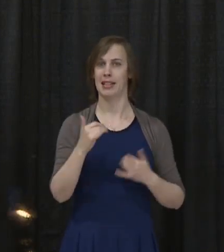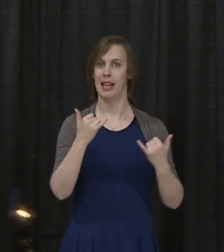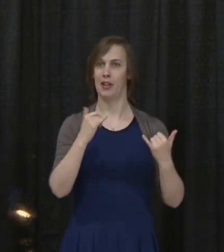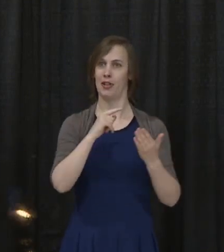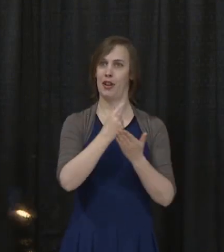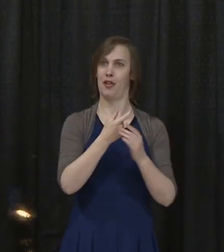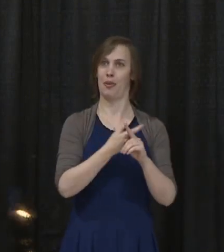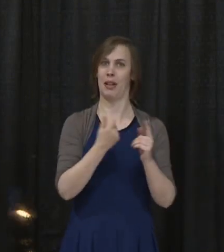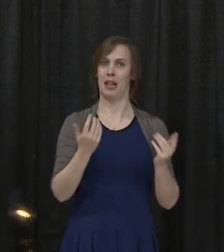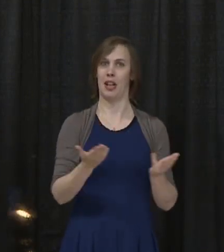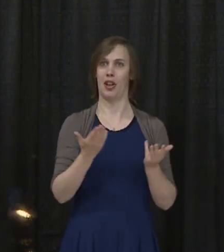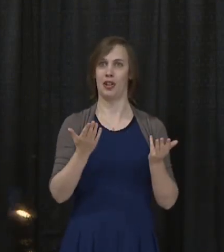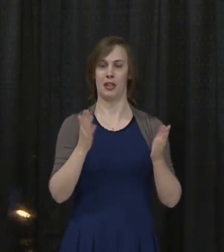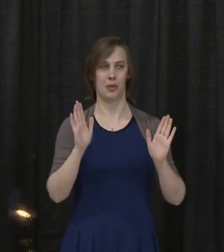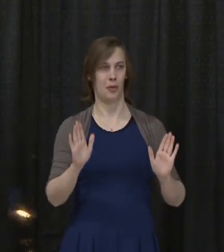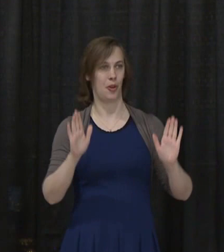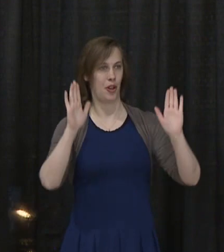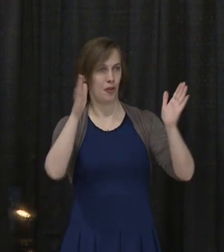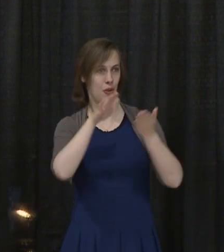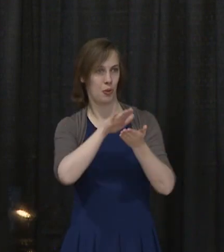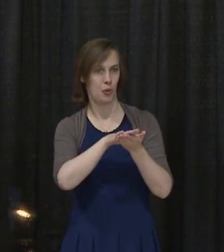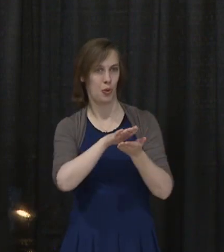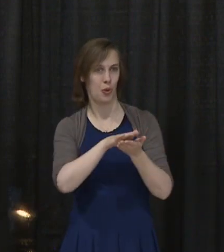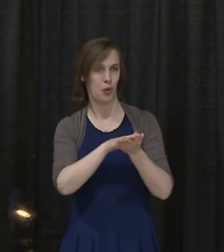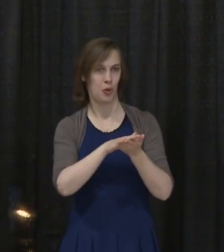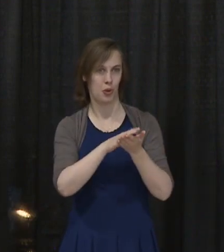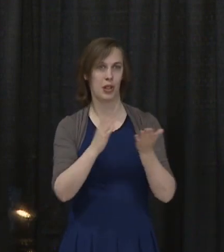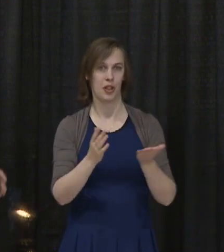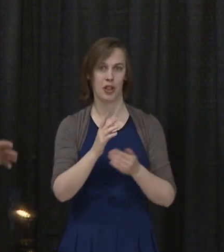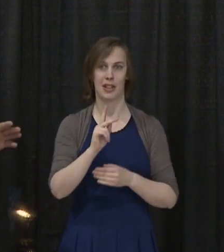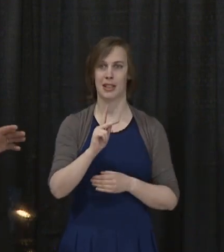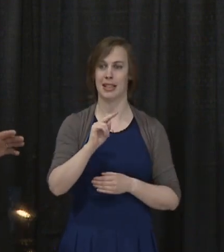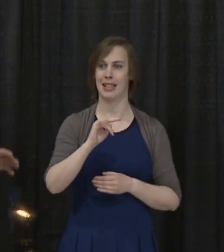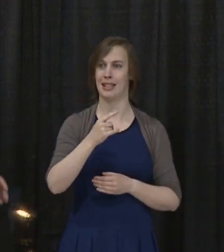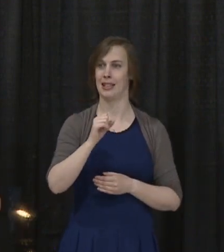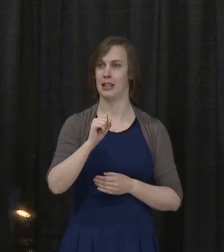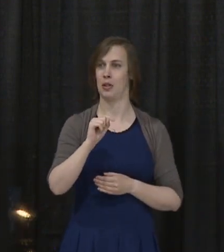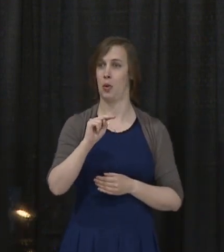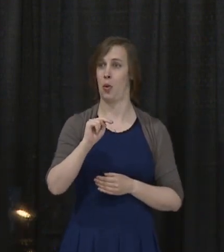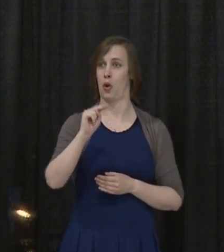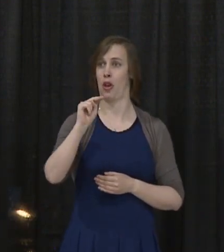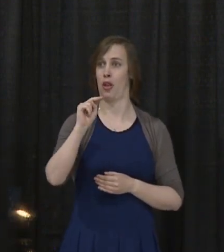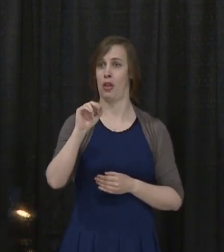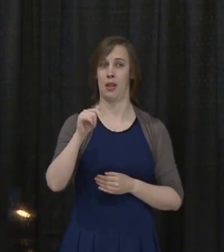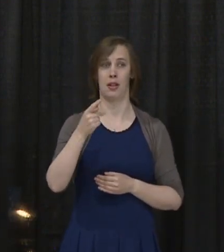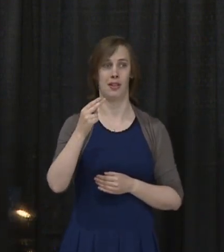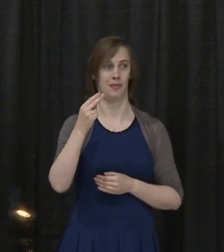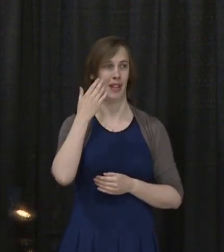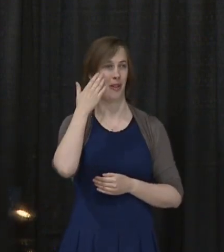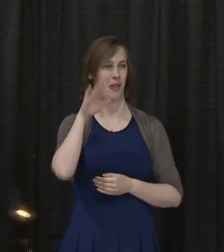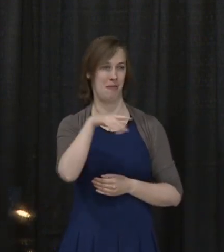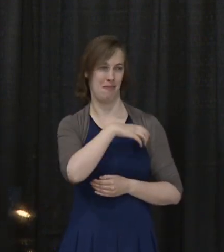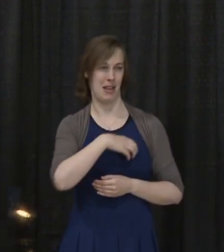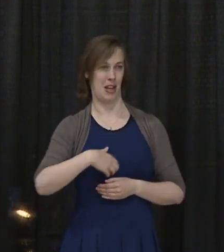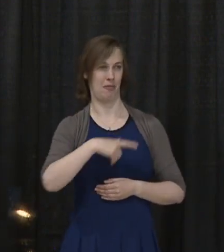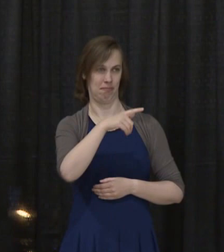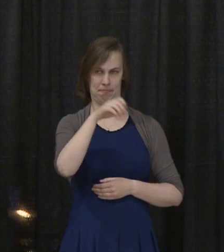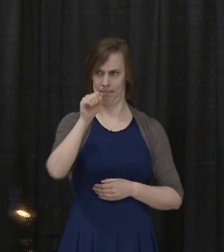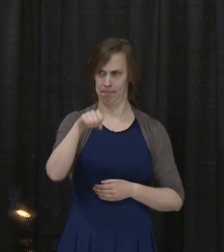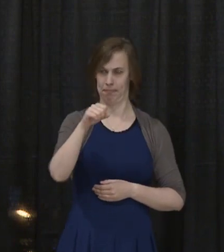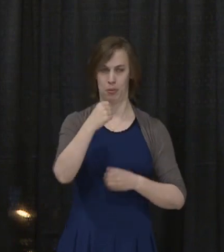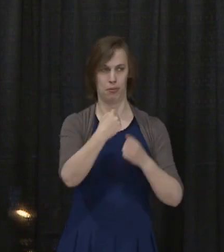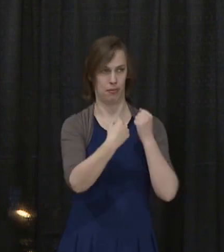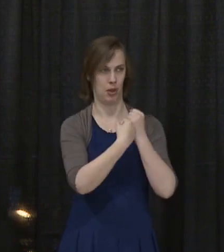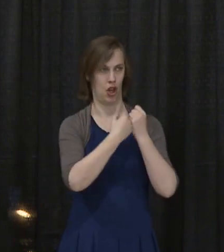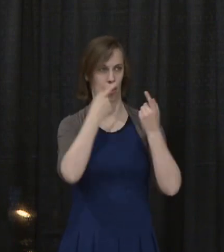Kings North and in Kentville. I know the mayor would agree with me. I'd like to give you one piece of advice, a rule to live by, which I have more or